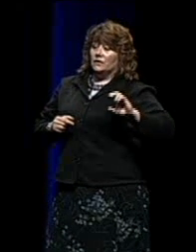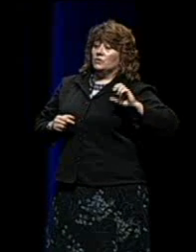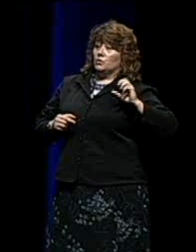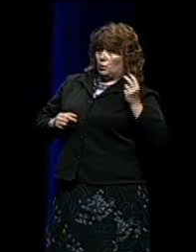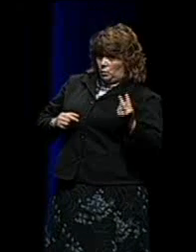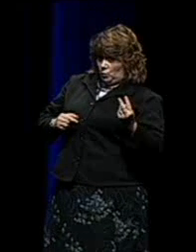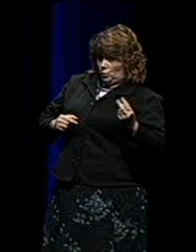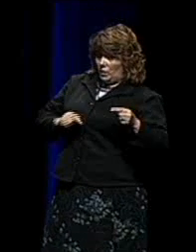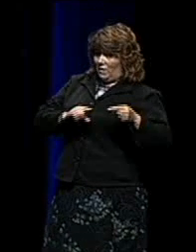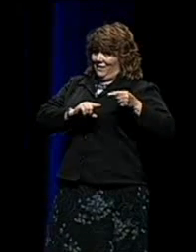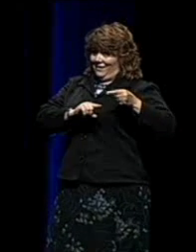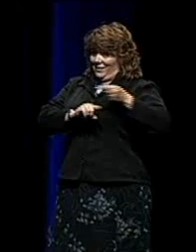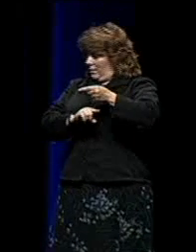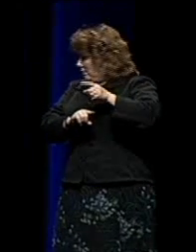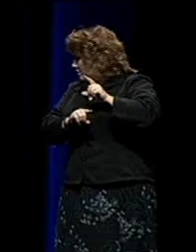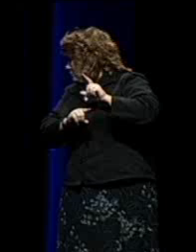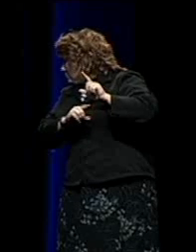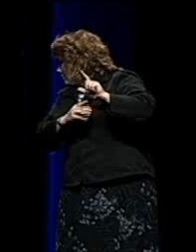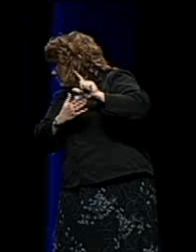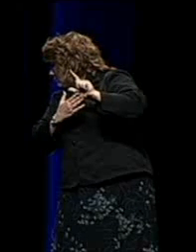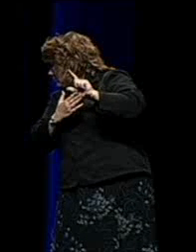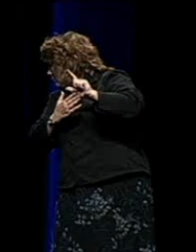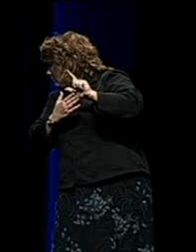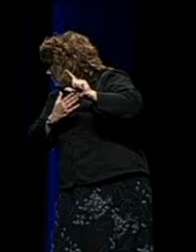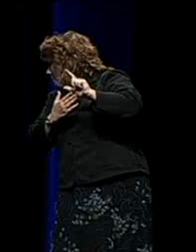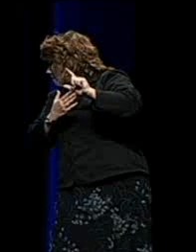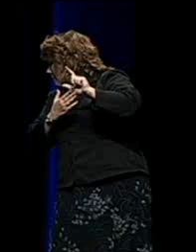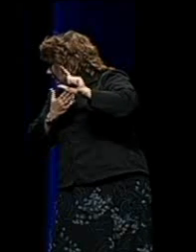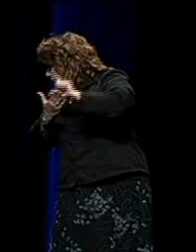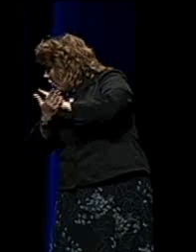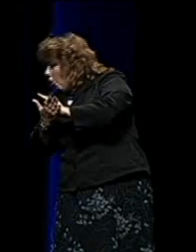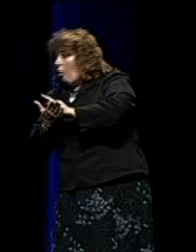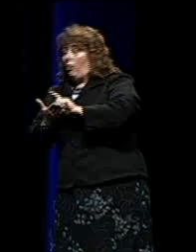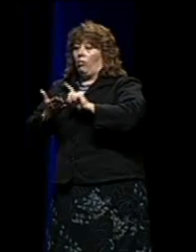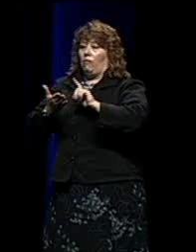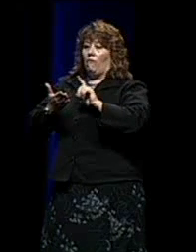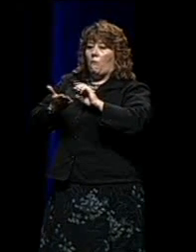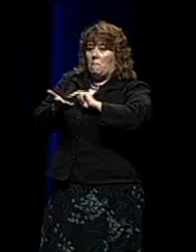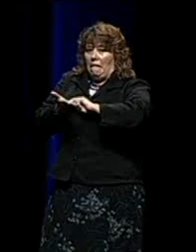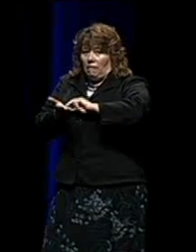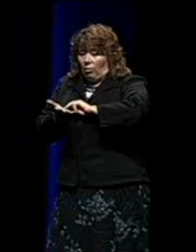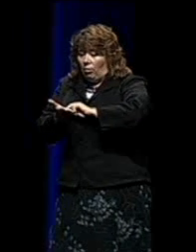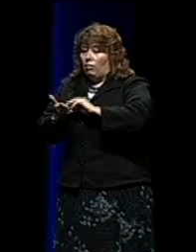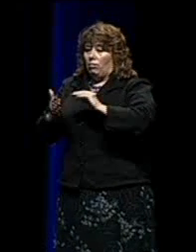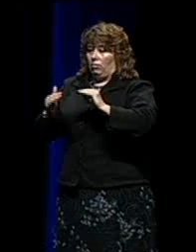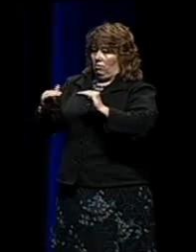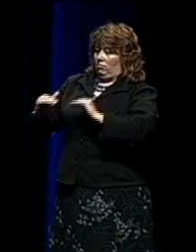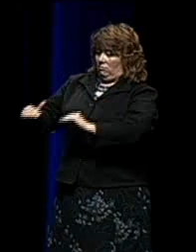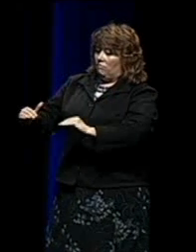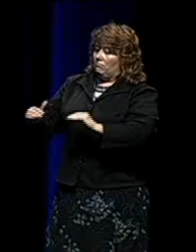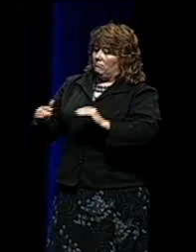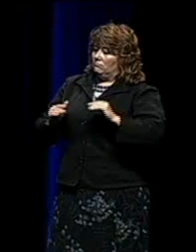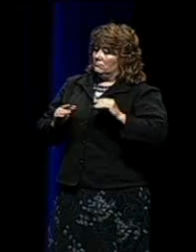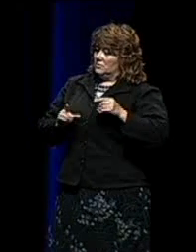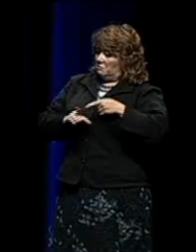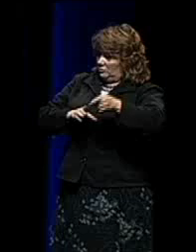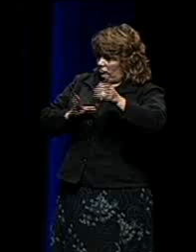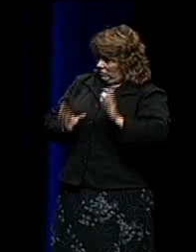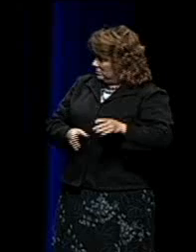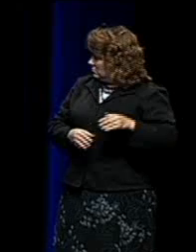specialist and NIC 2, then attaching to a legal or medical